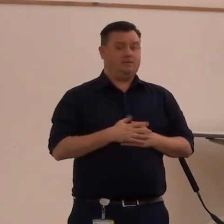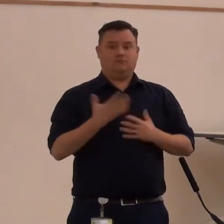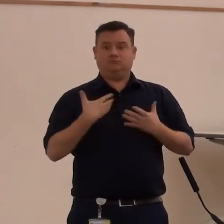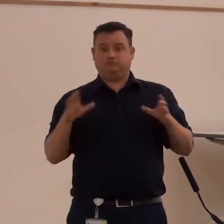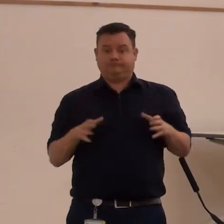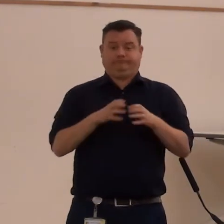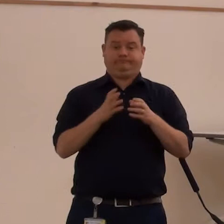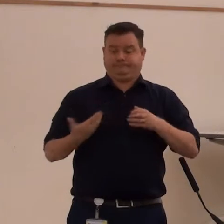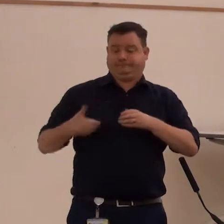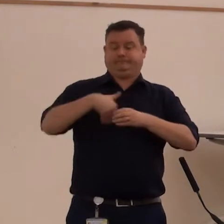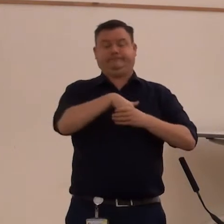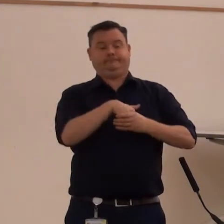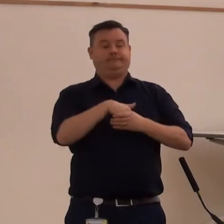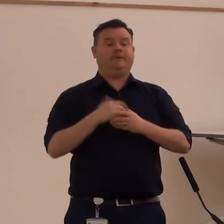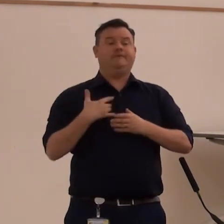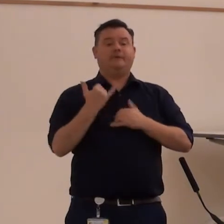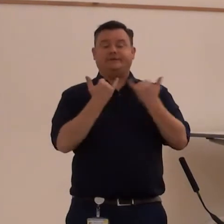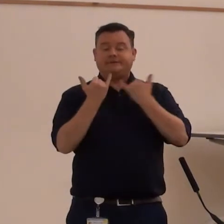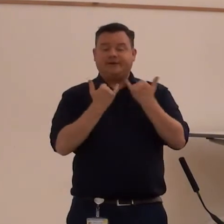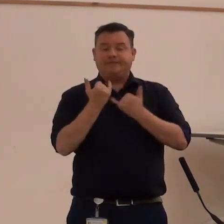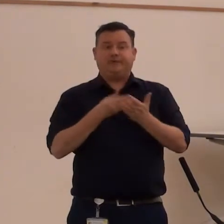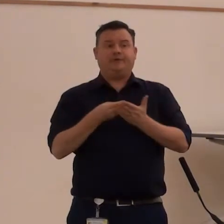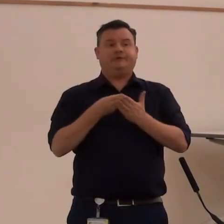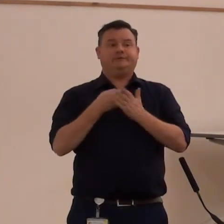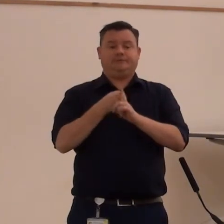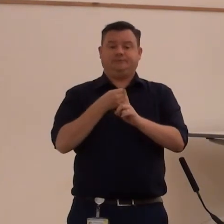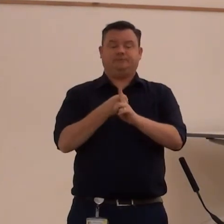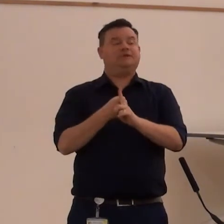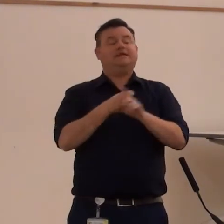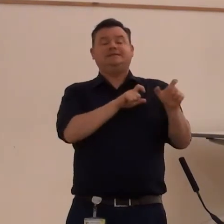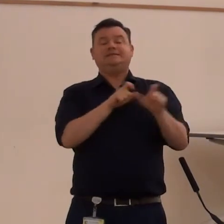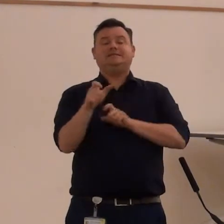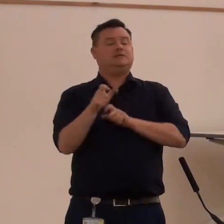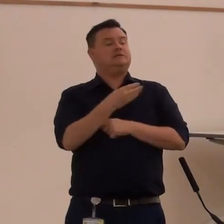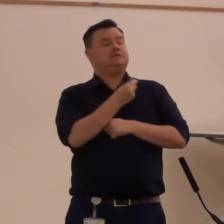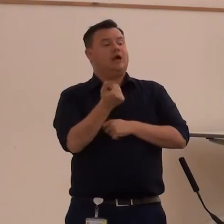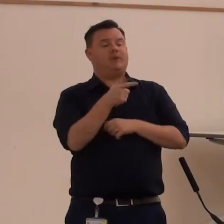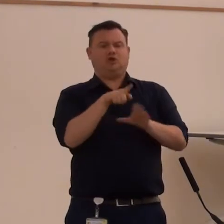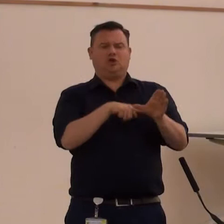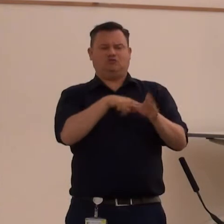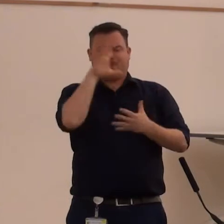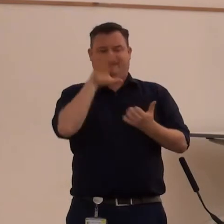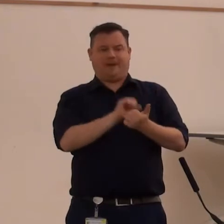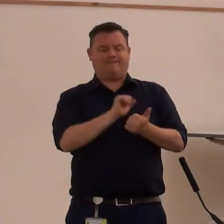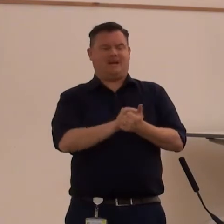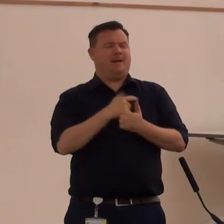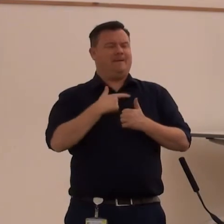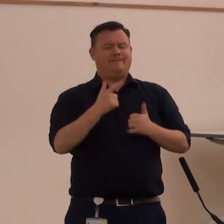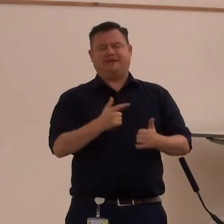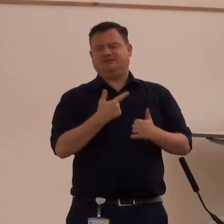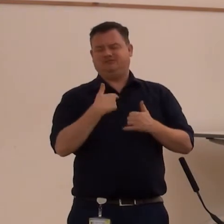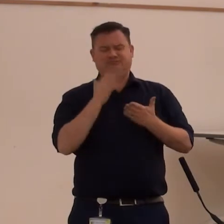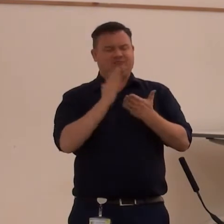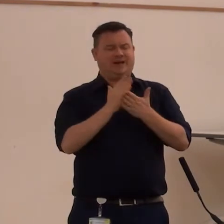mobilised for the block telephone demonstration. For those of you, some of you are too young to remember telephone, but it was just this hideous